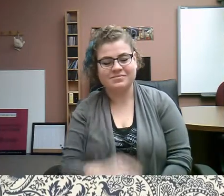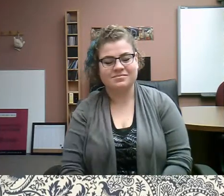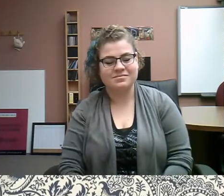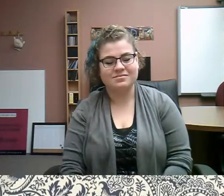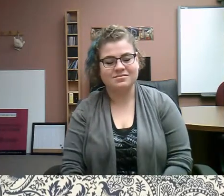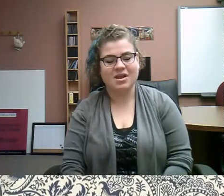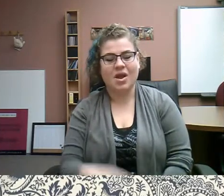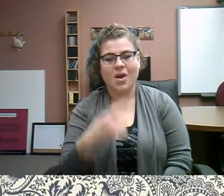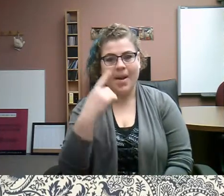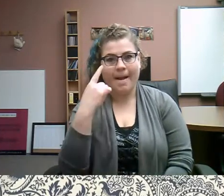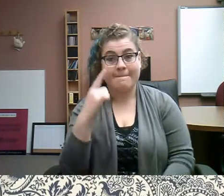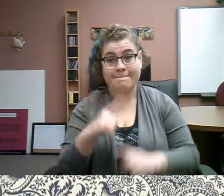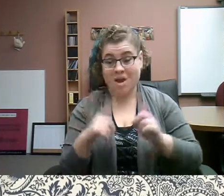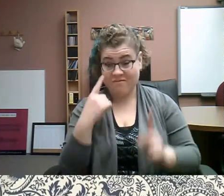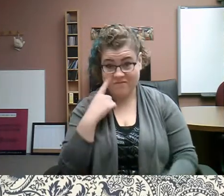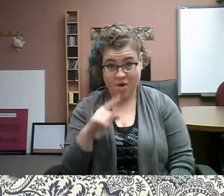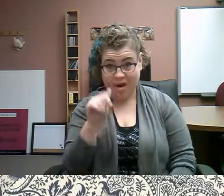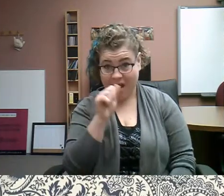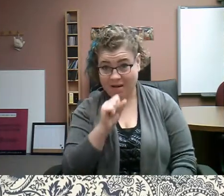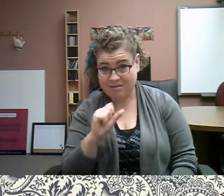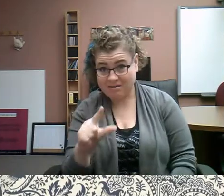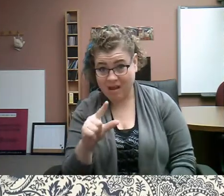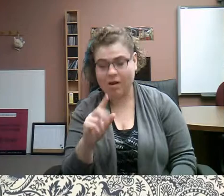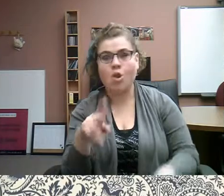But for